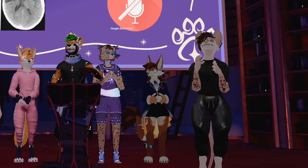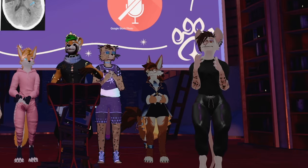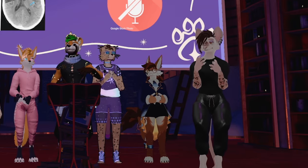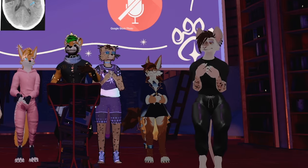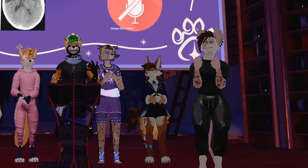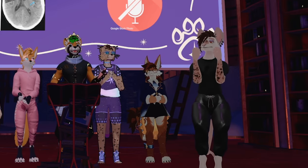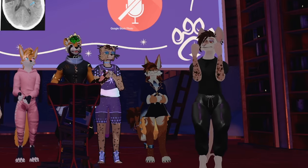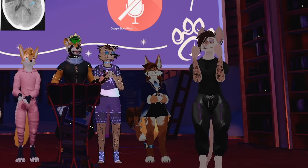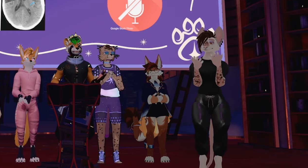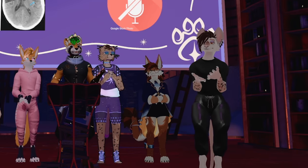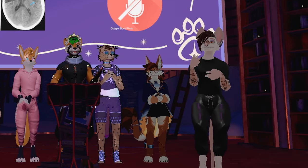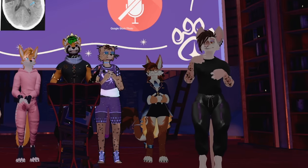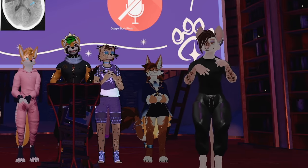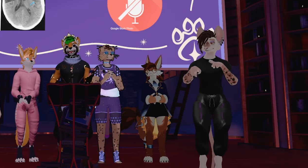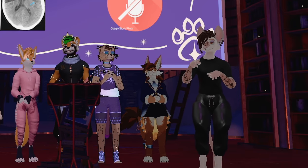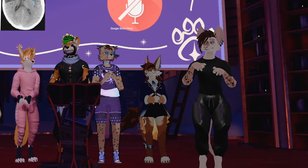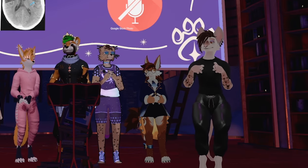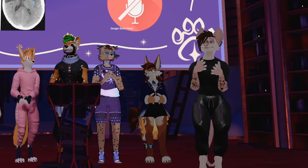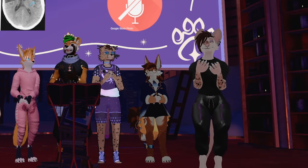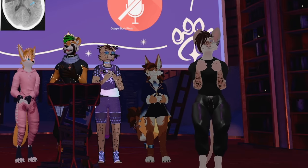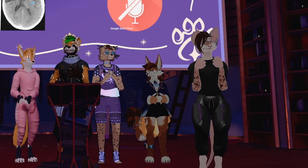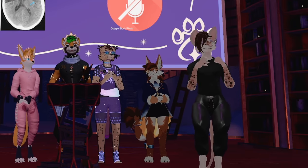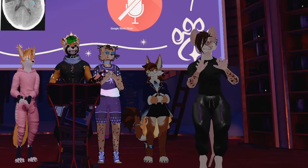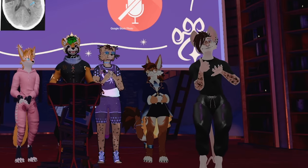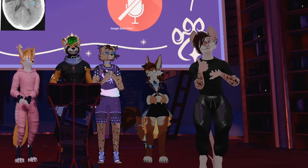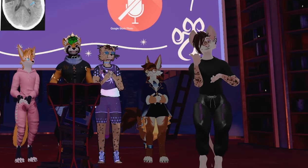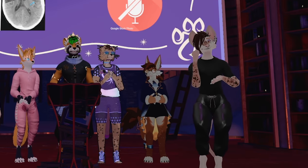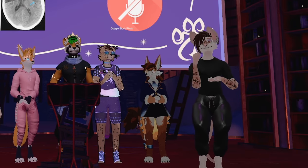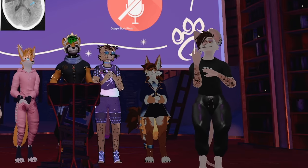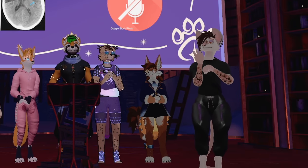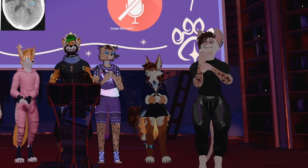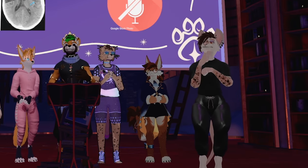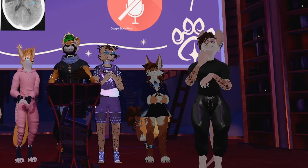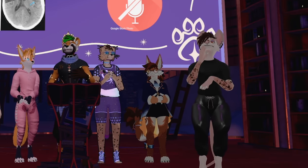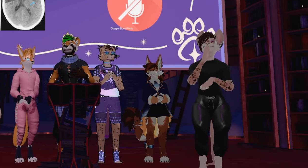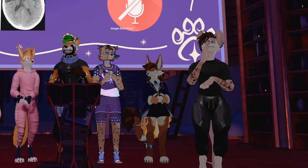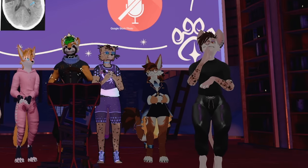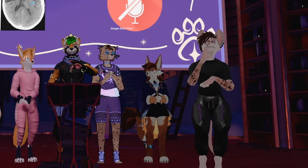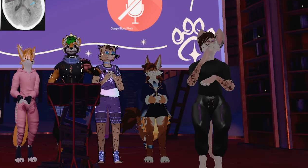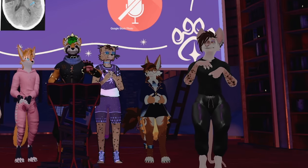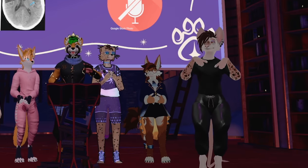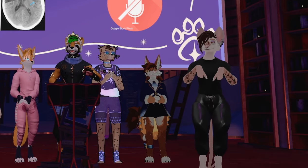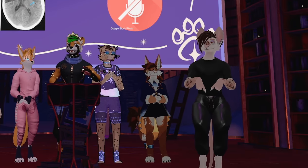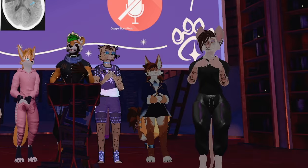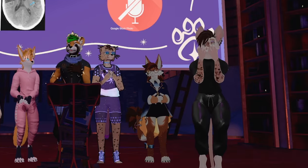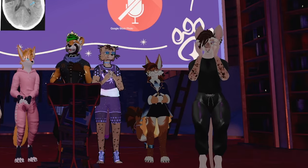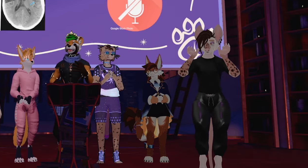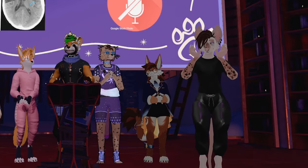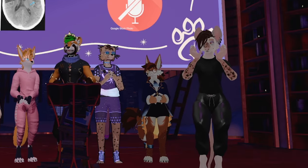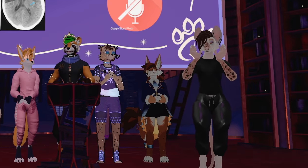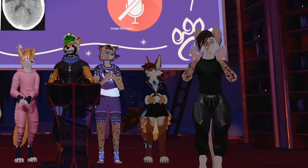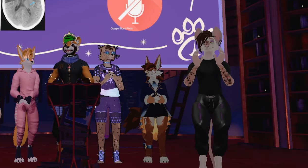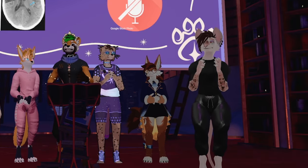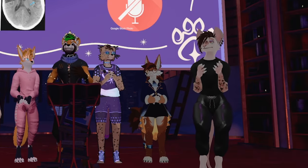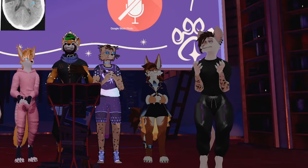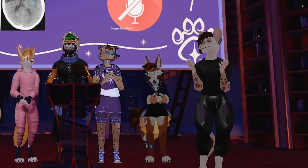who do not want to use their voice in game for various reasons, and 100%, we're on board with that. We've